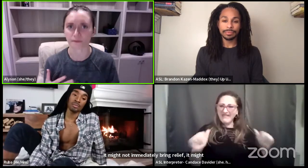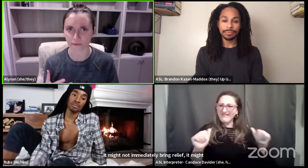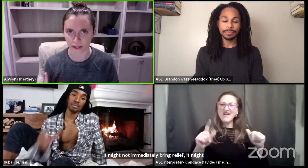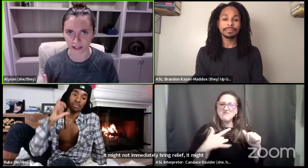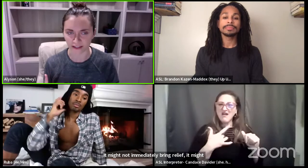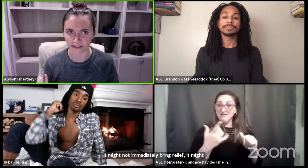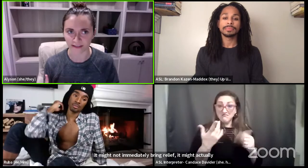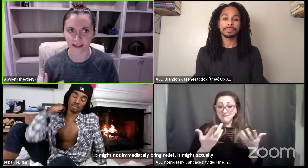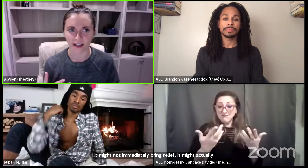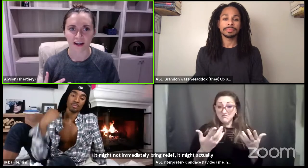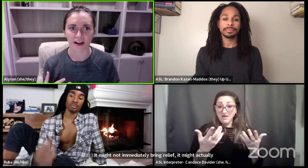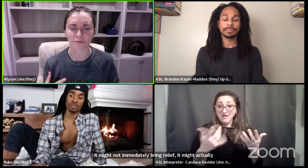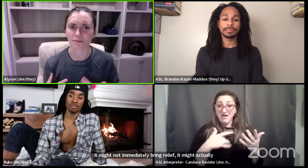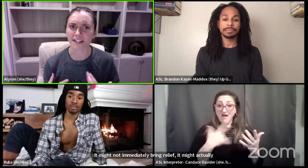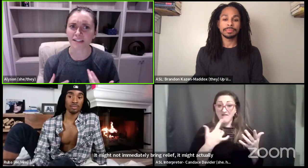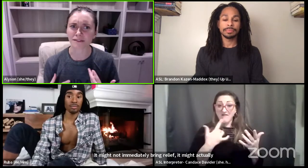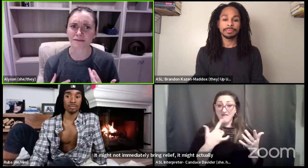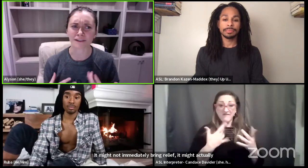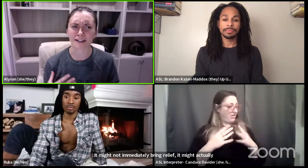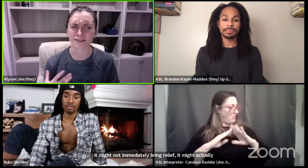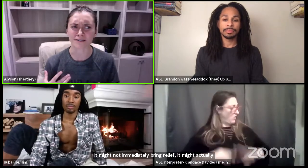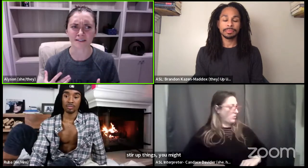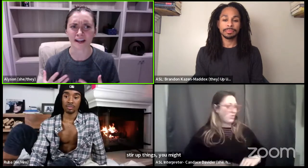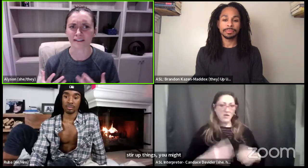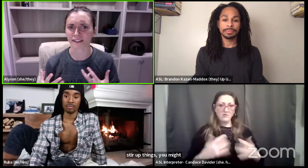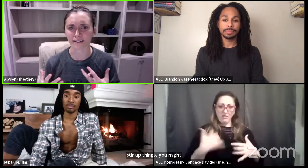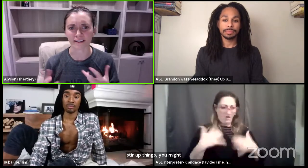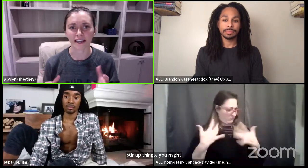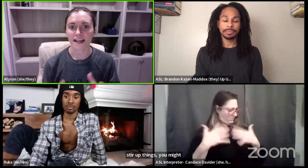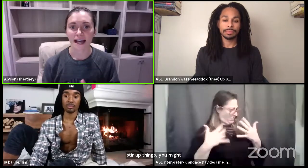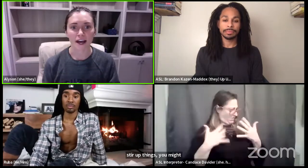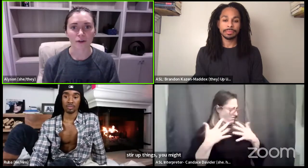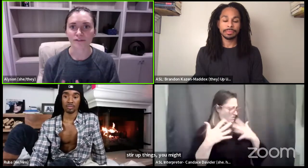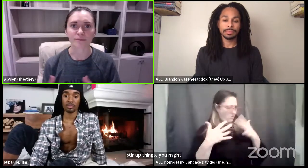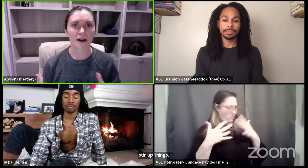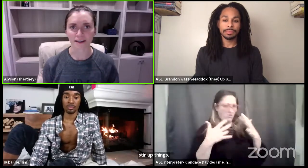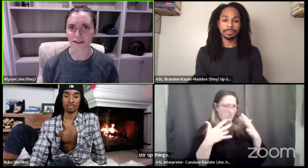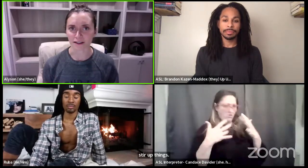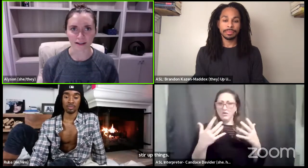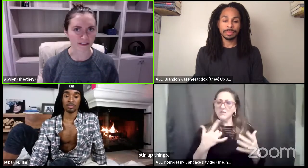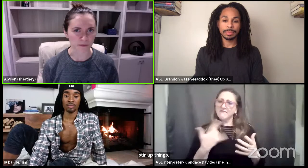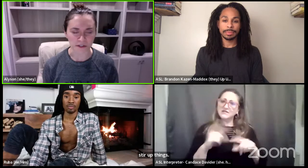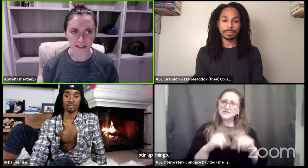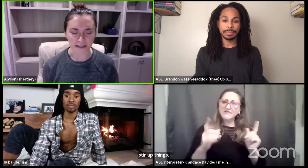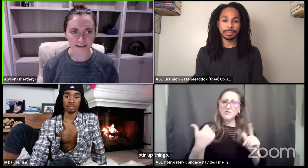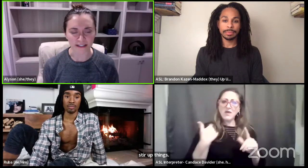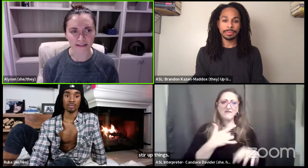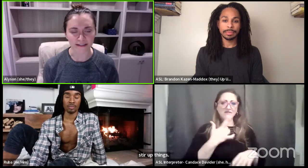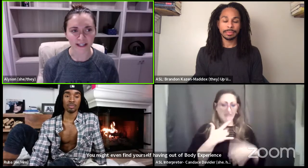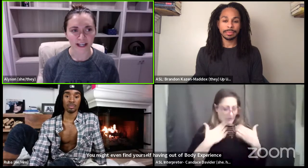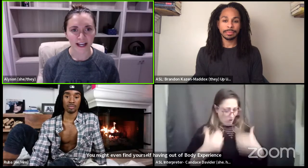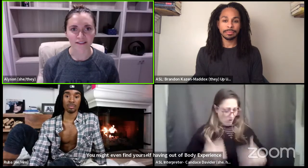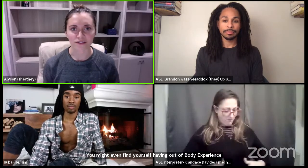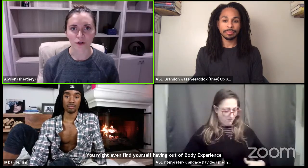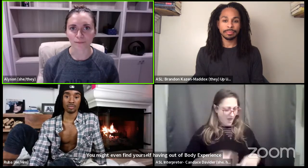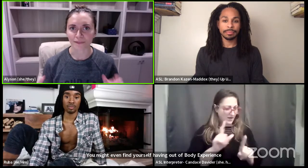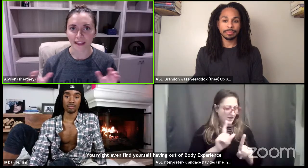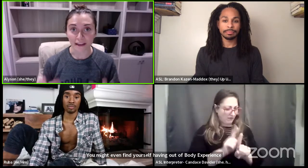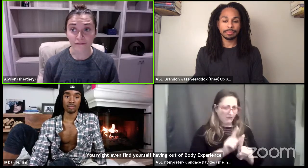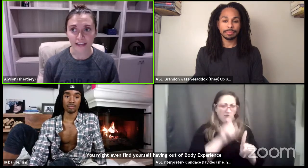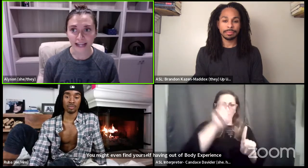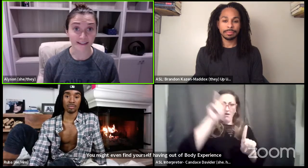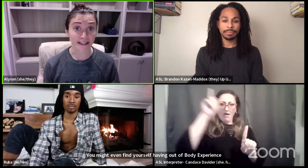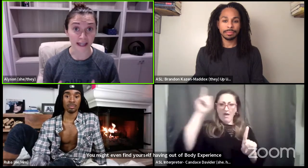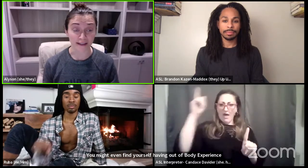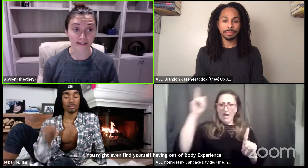up things. You might even find yourself having out-of-body experiences. And so